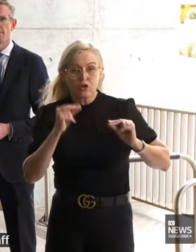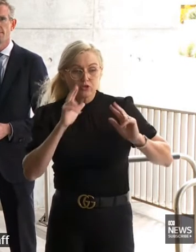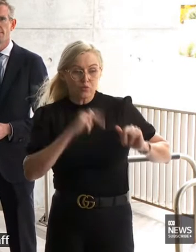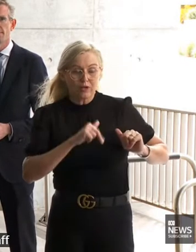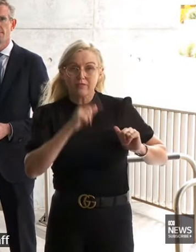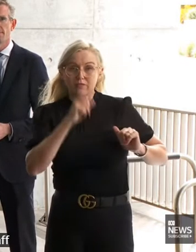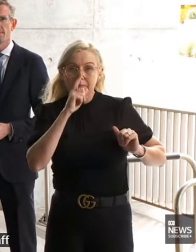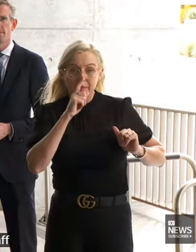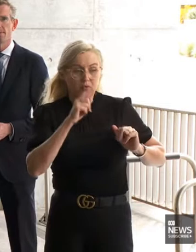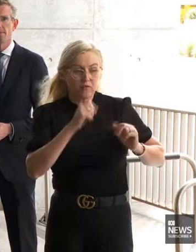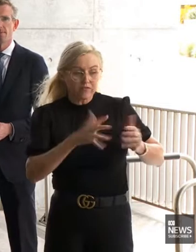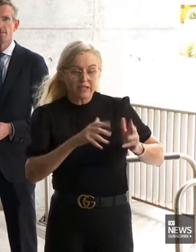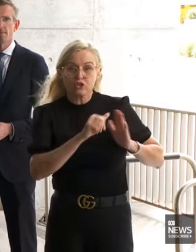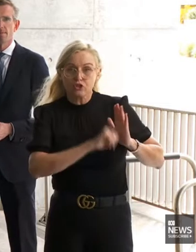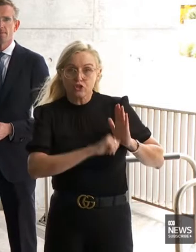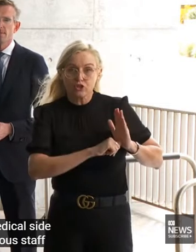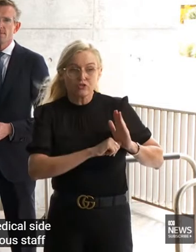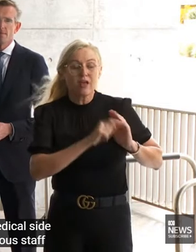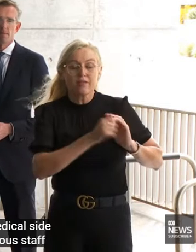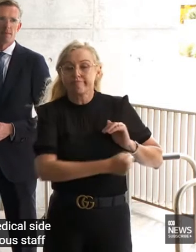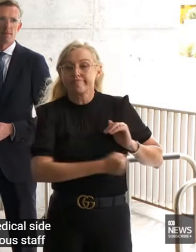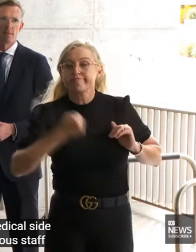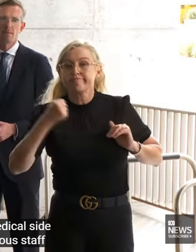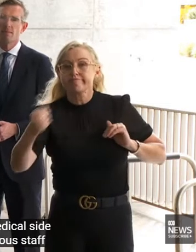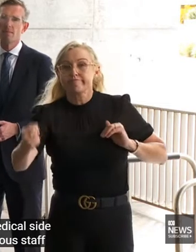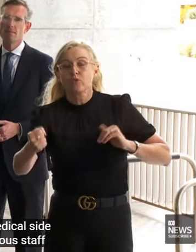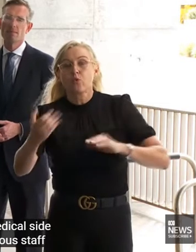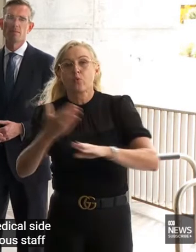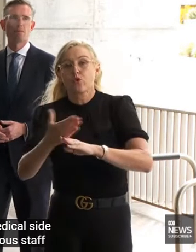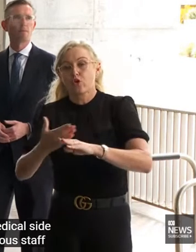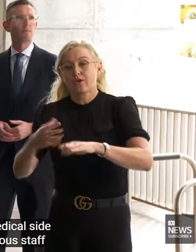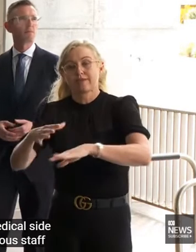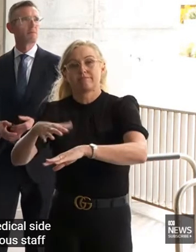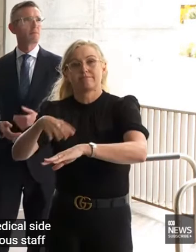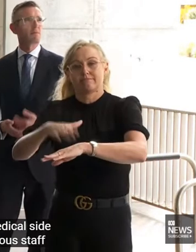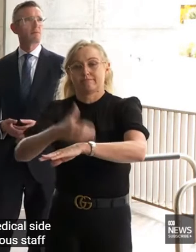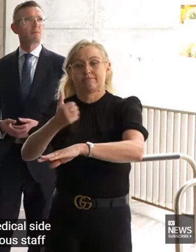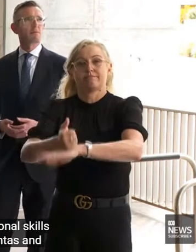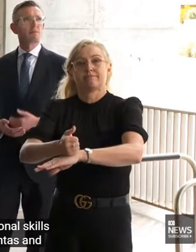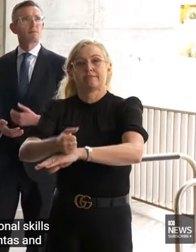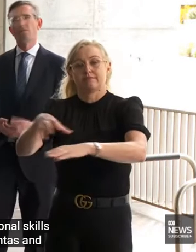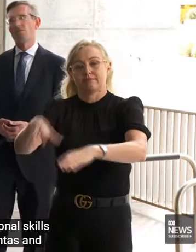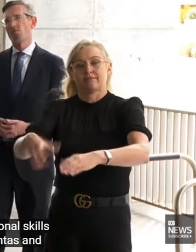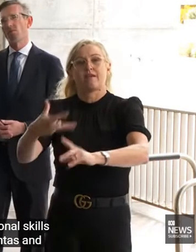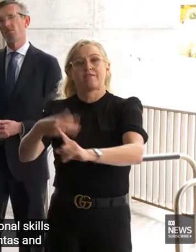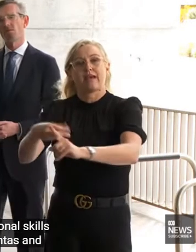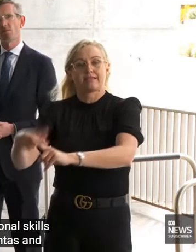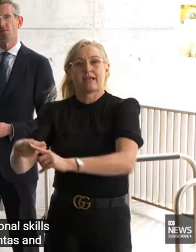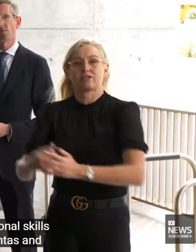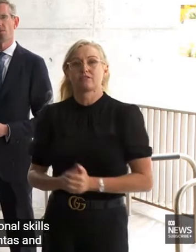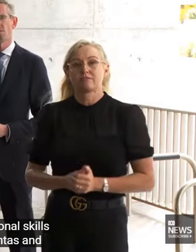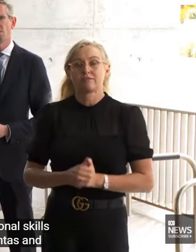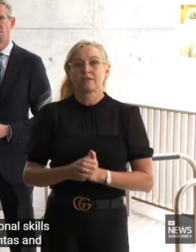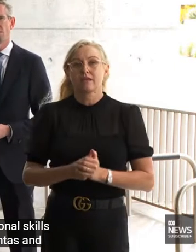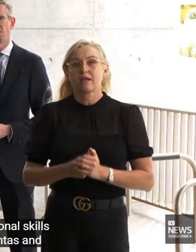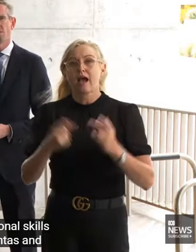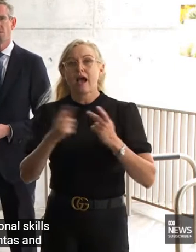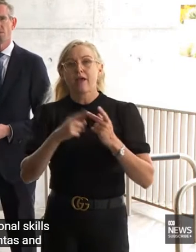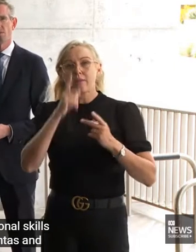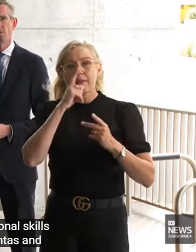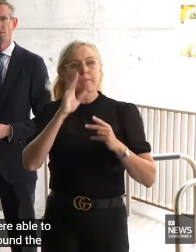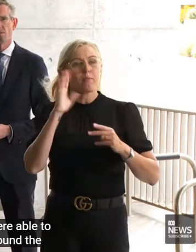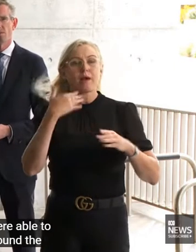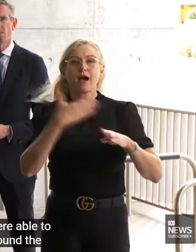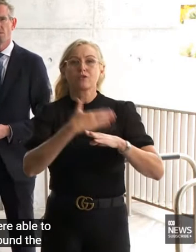with interpersonal skills from places like Qantas and Virgin and Rex, who were able to do the guiding around the